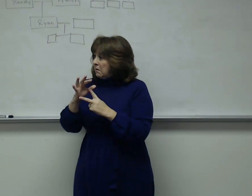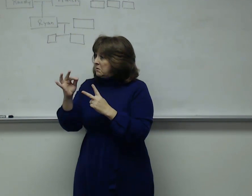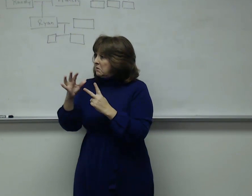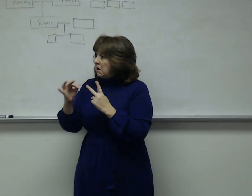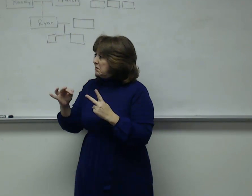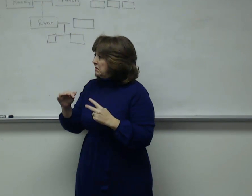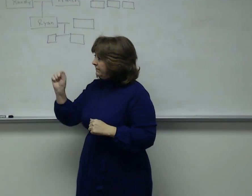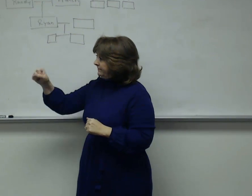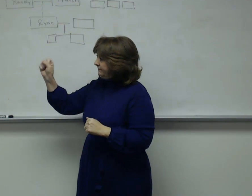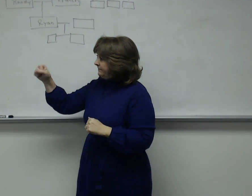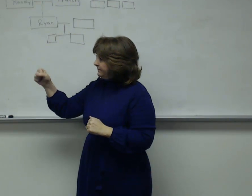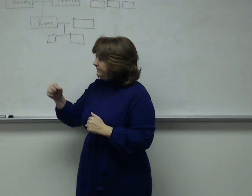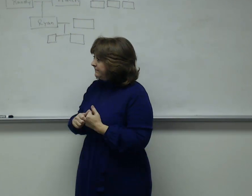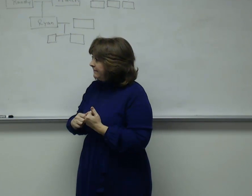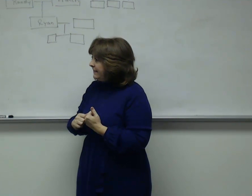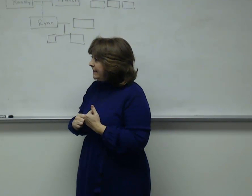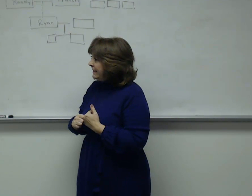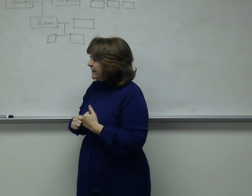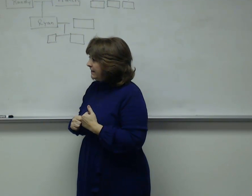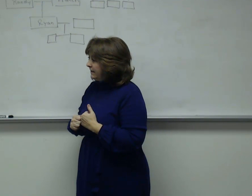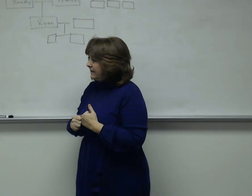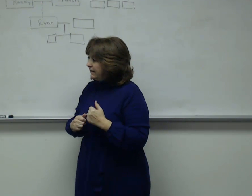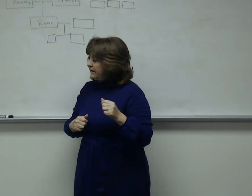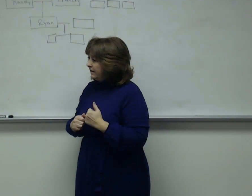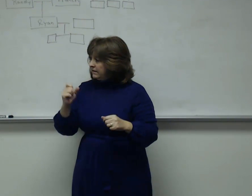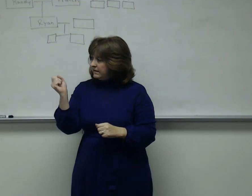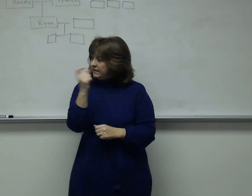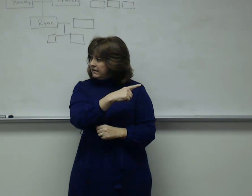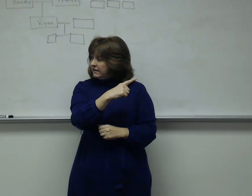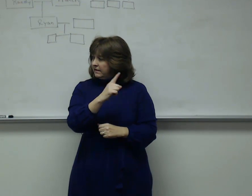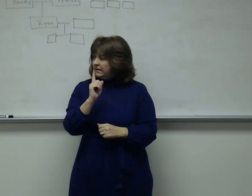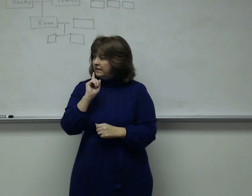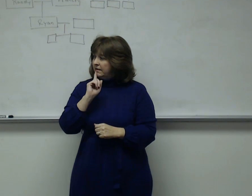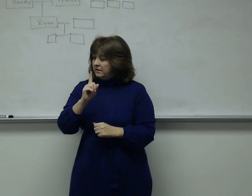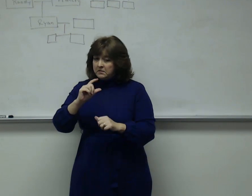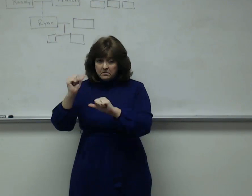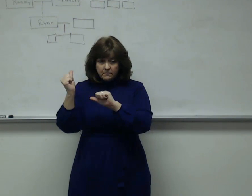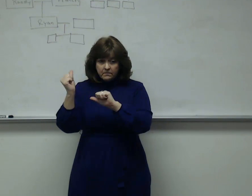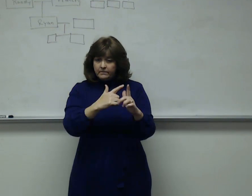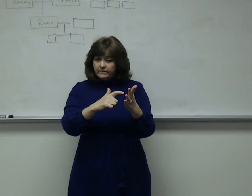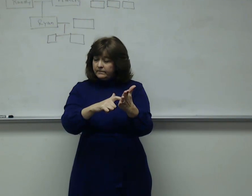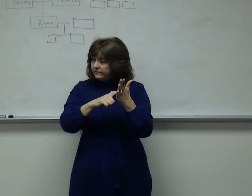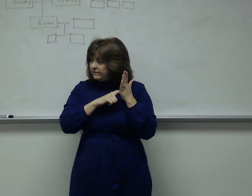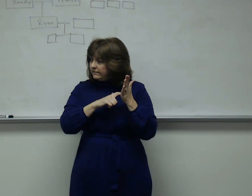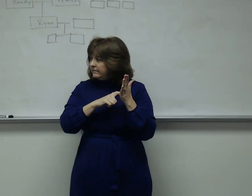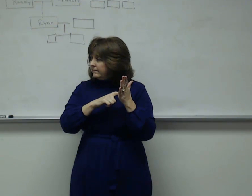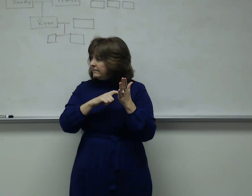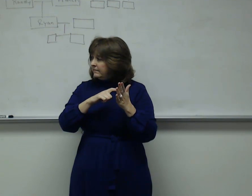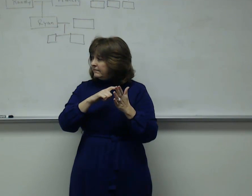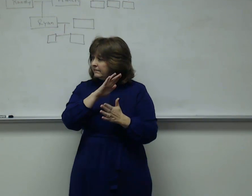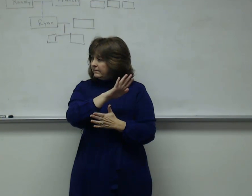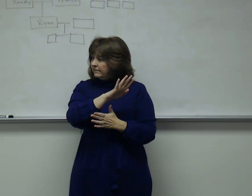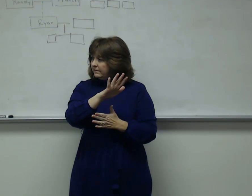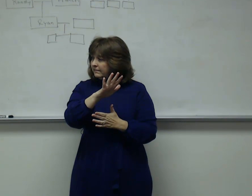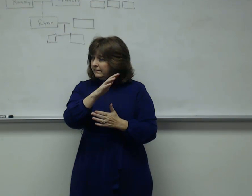Thumbs are optional. Is it true that everyone has their own way, like a